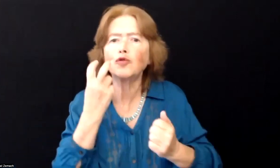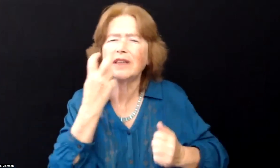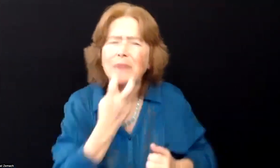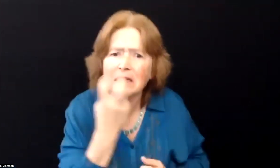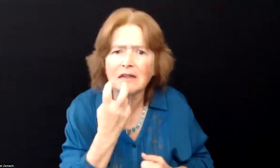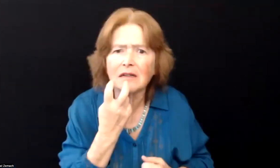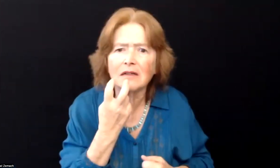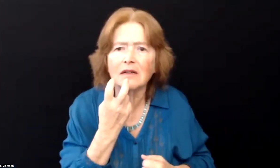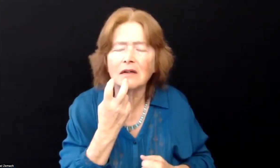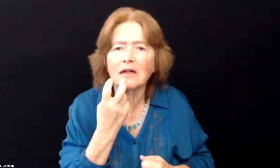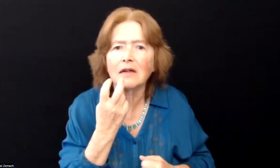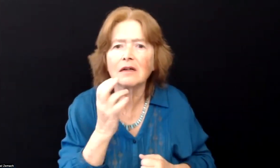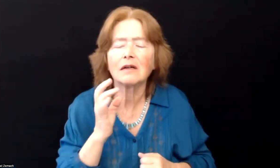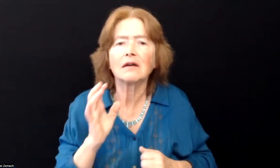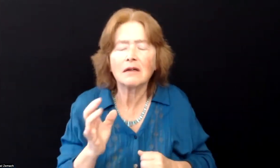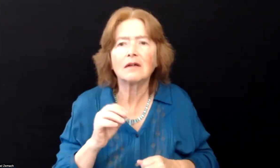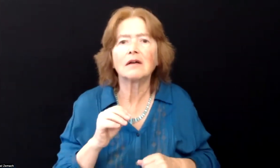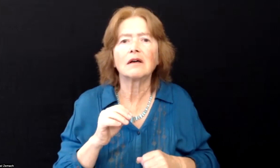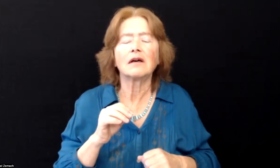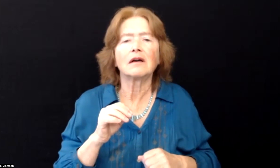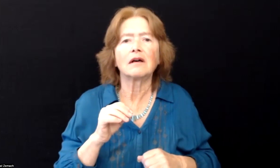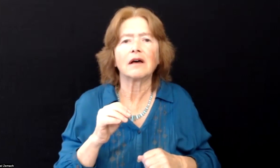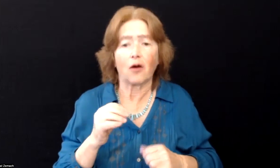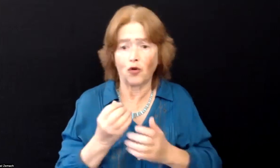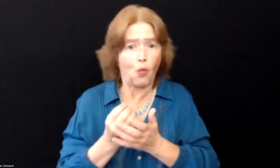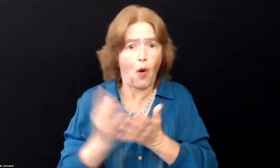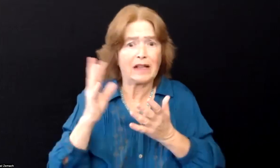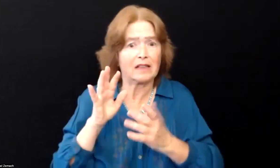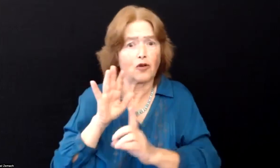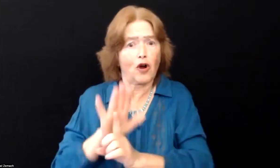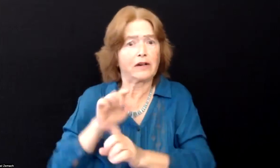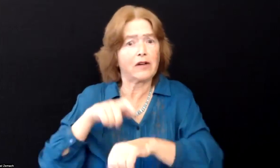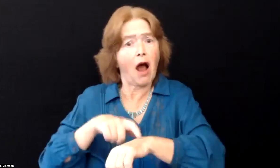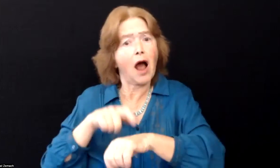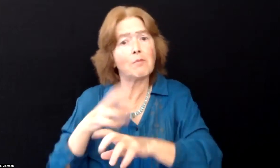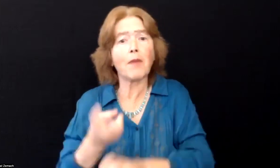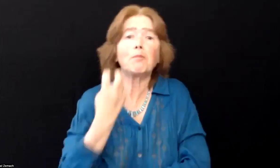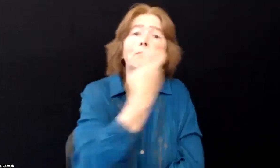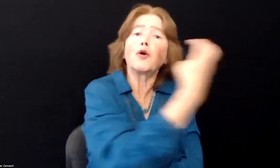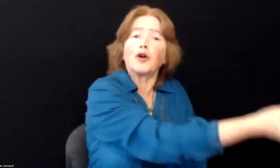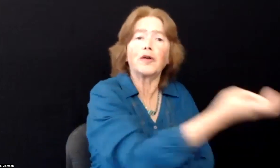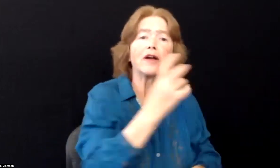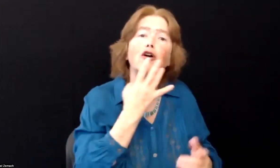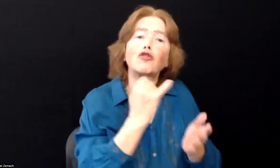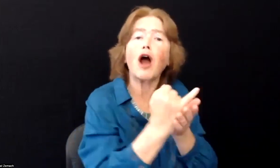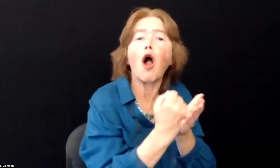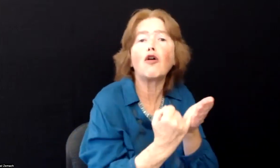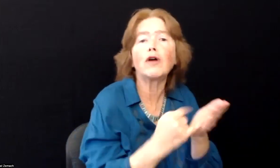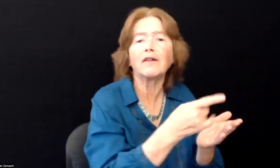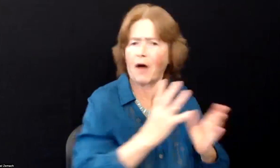that she needed to learn how to speak. And that was a waste of her time, putting her in